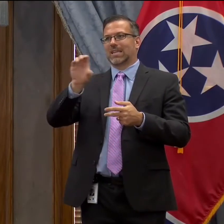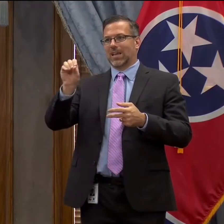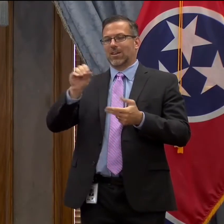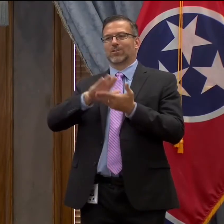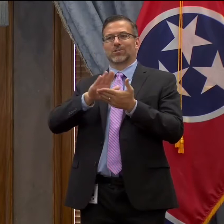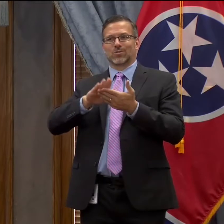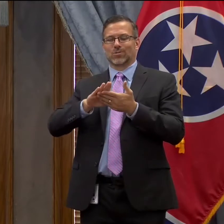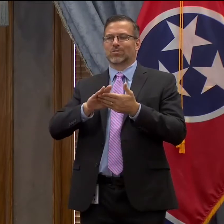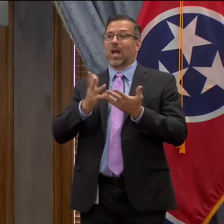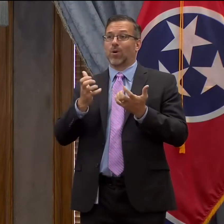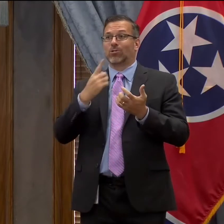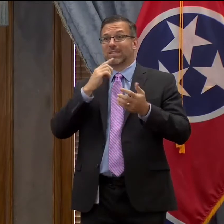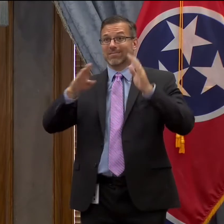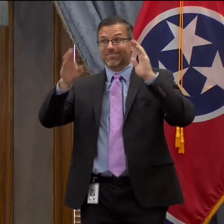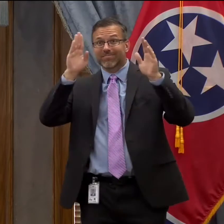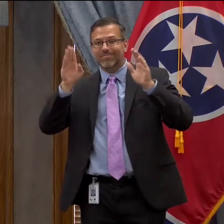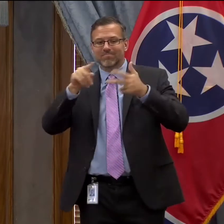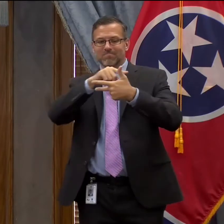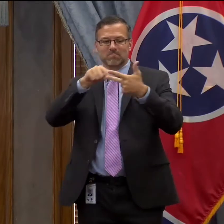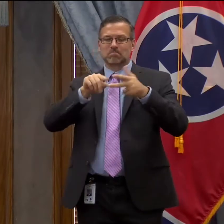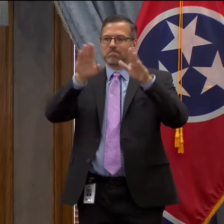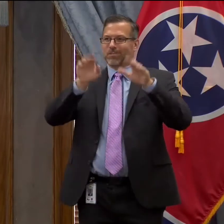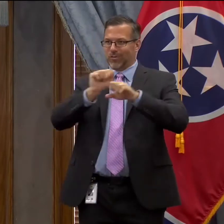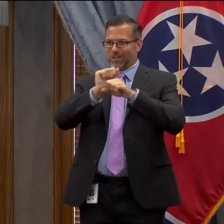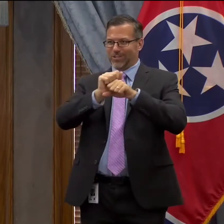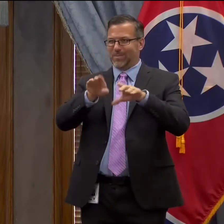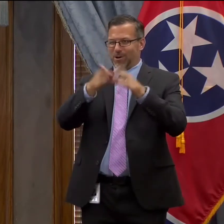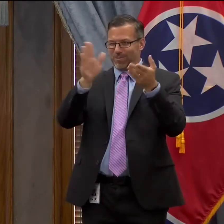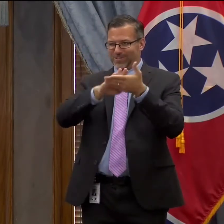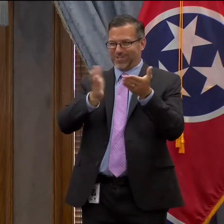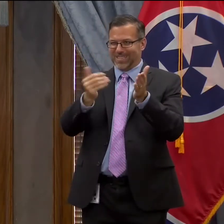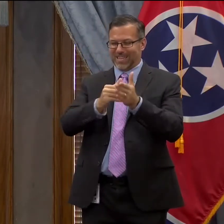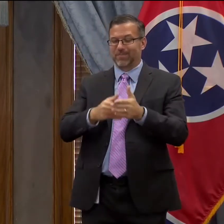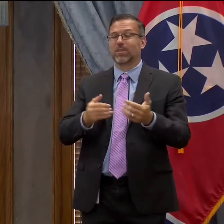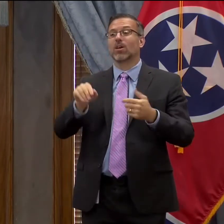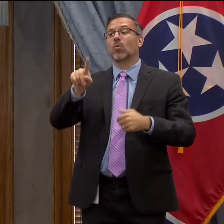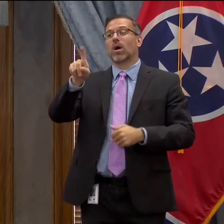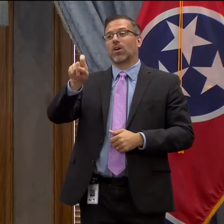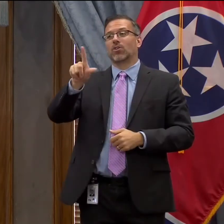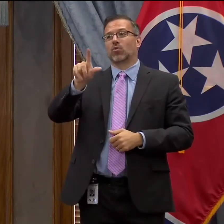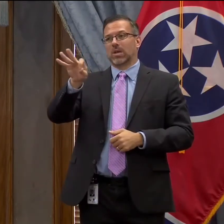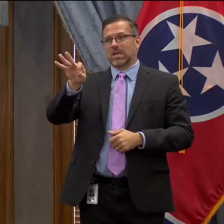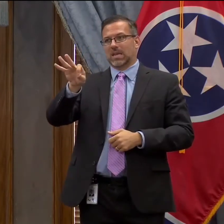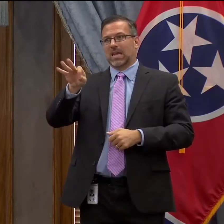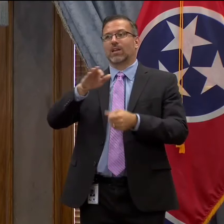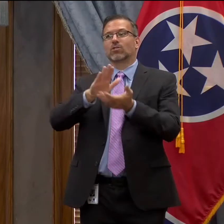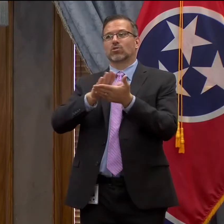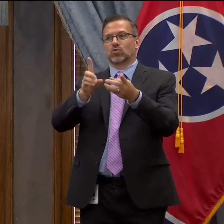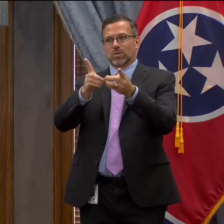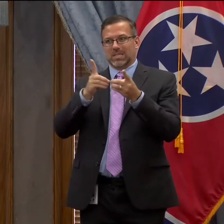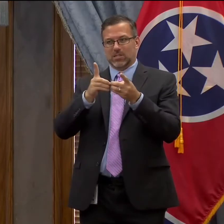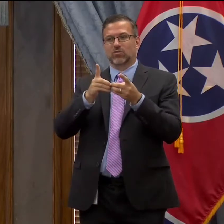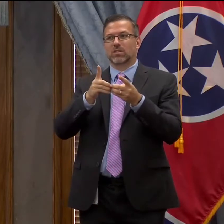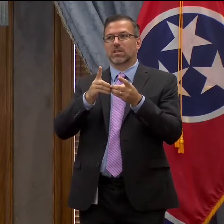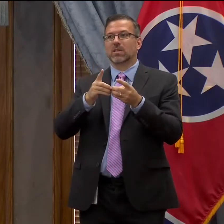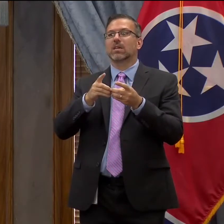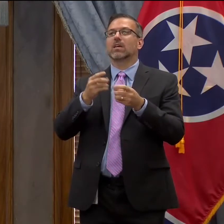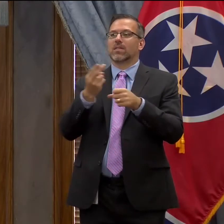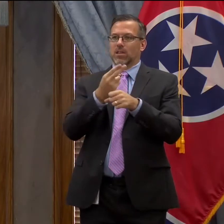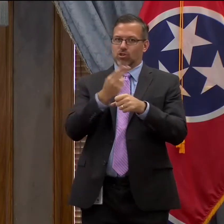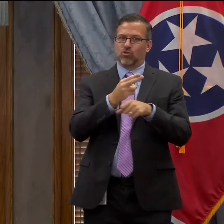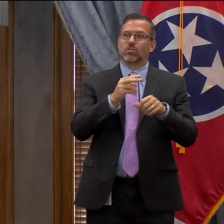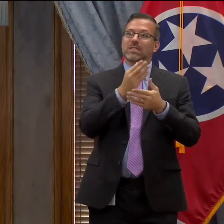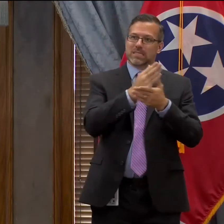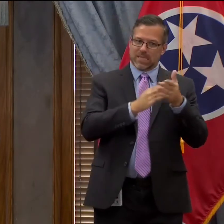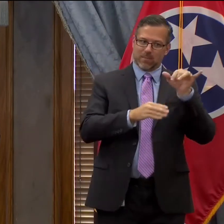job with reopening. A couple of quick updates. We have 129 districts that are currently operating under a hybrid model based